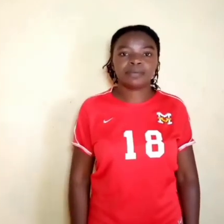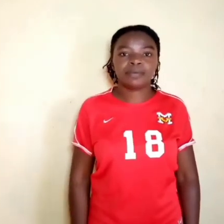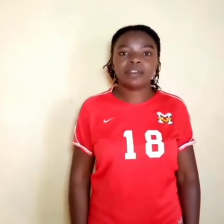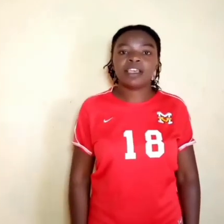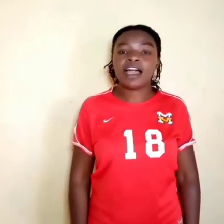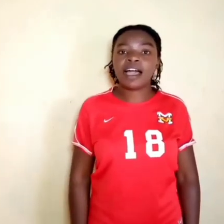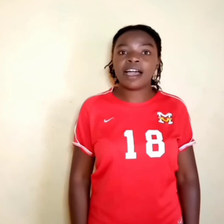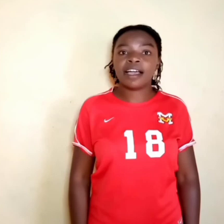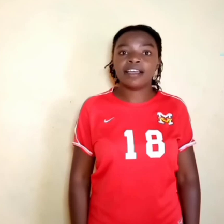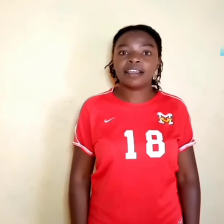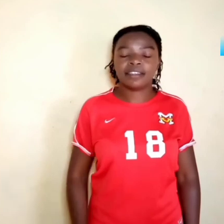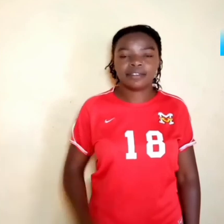Her,